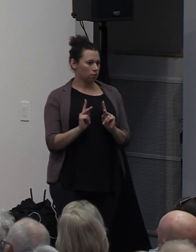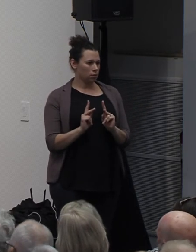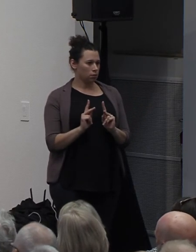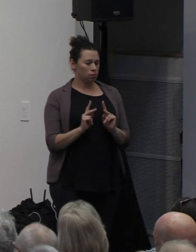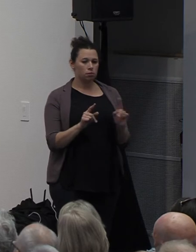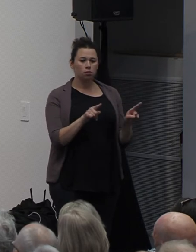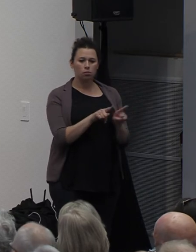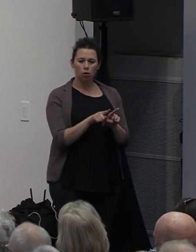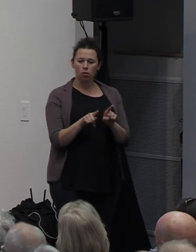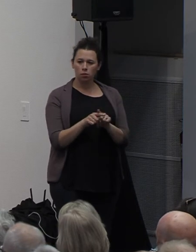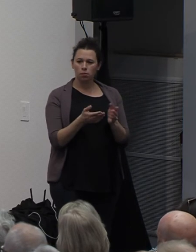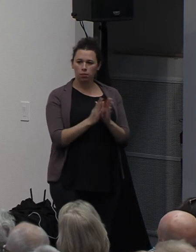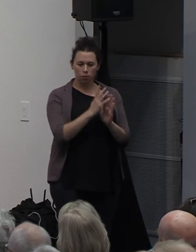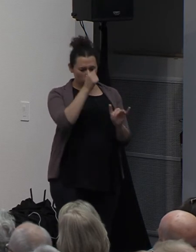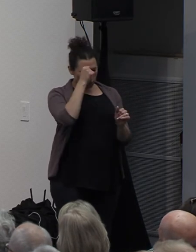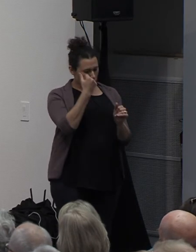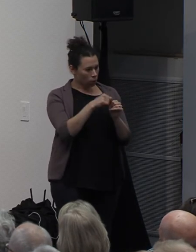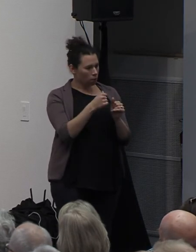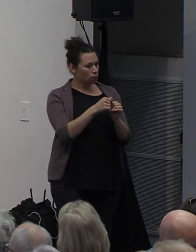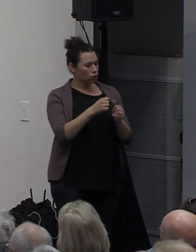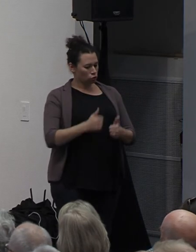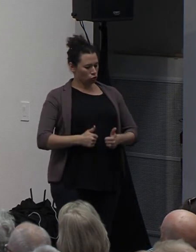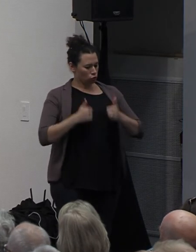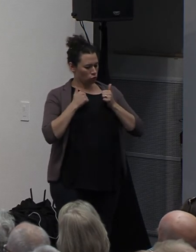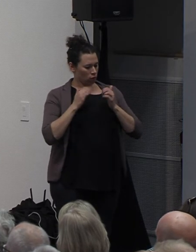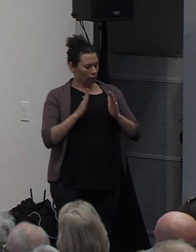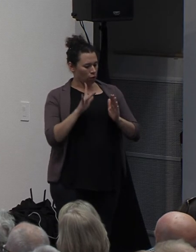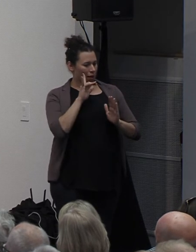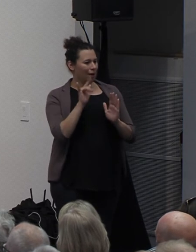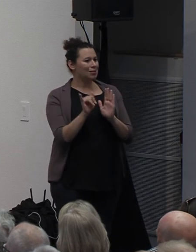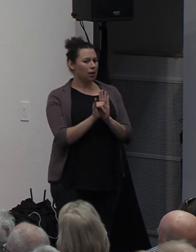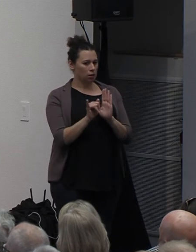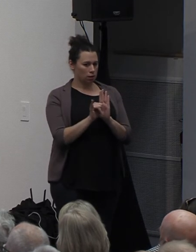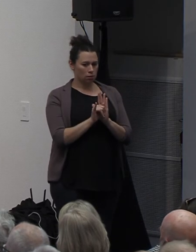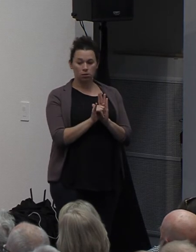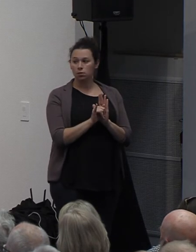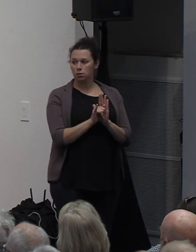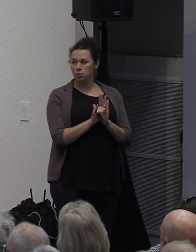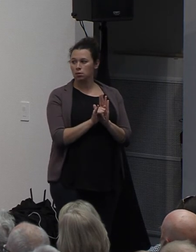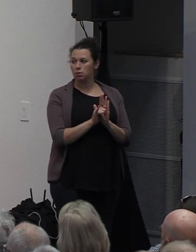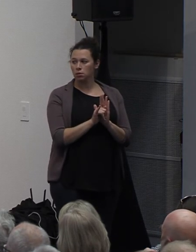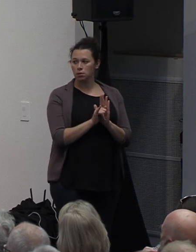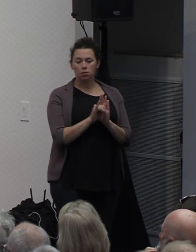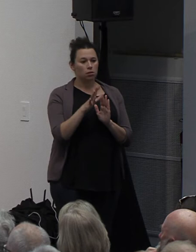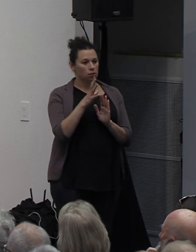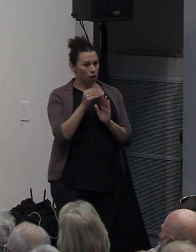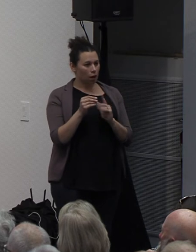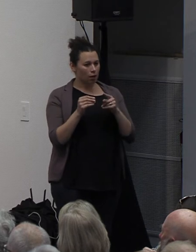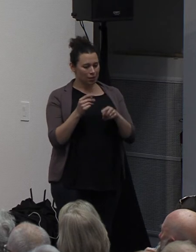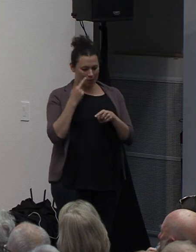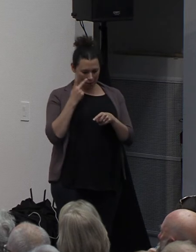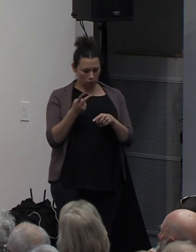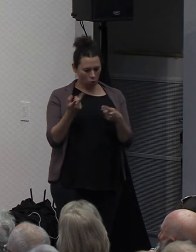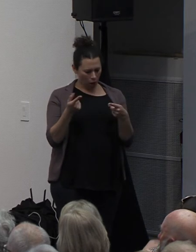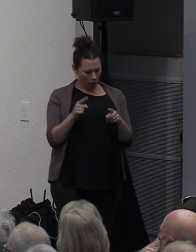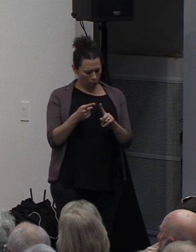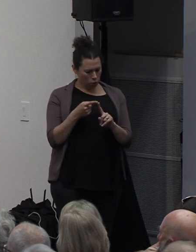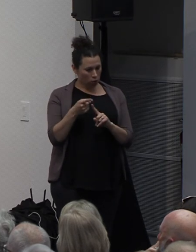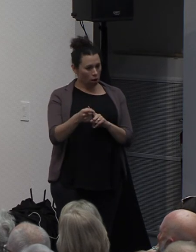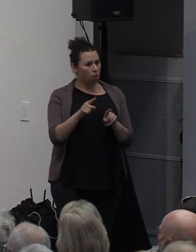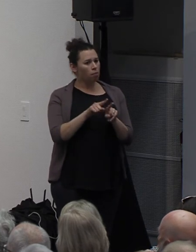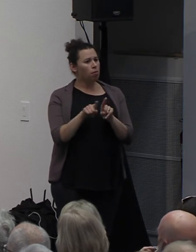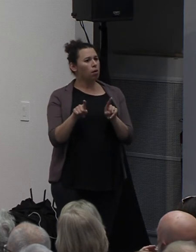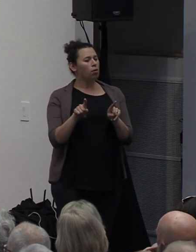are also asked to remember survivor identities and move beyond what happened to them and into who they became after their